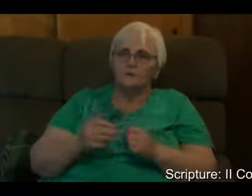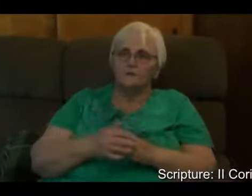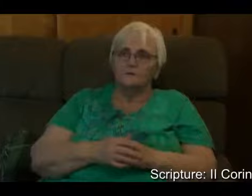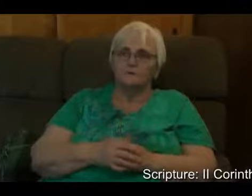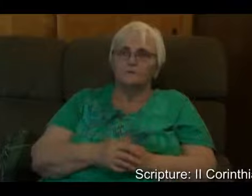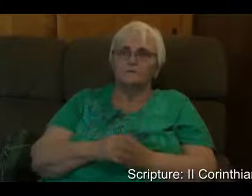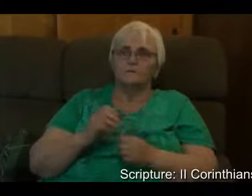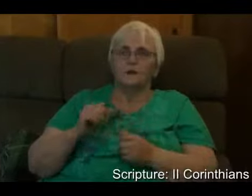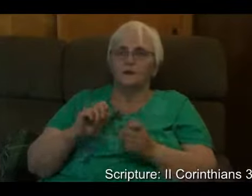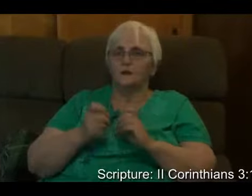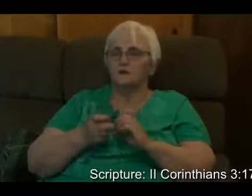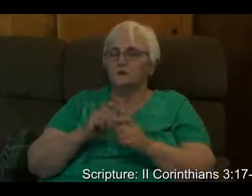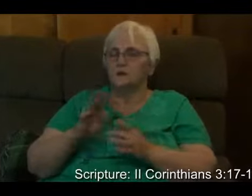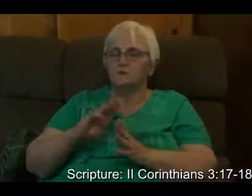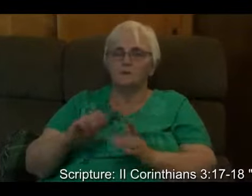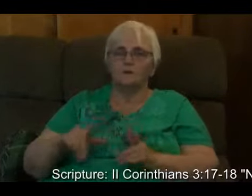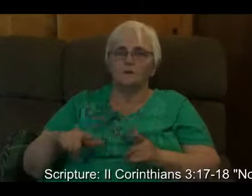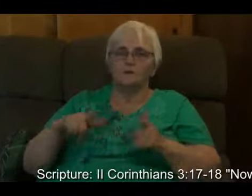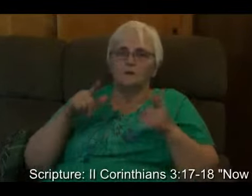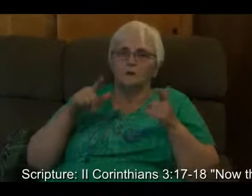And it changing people's lives.